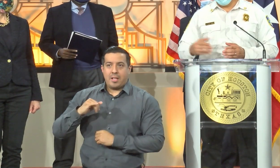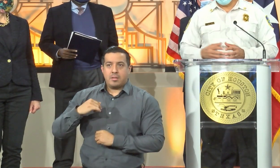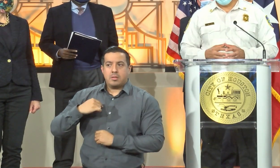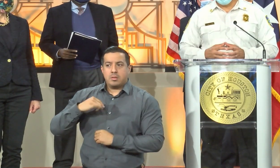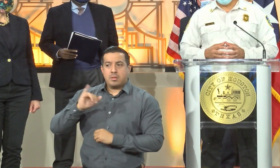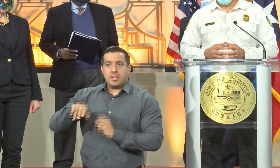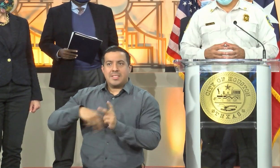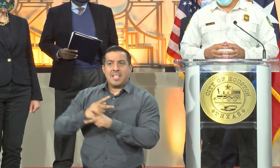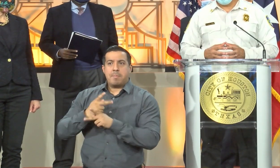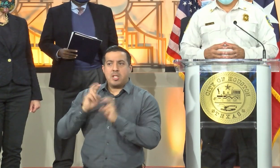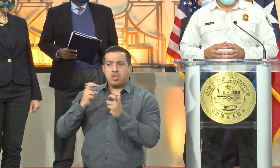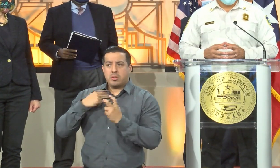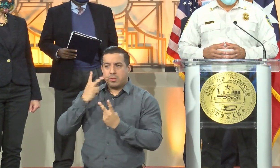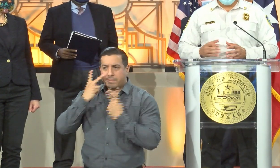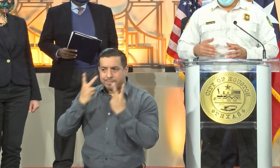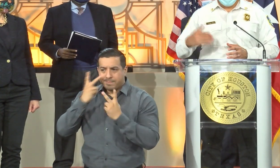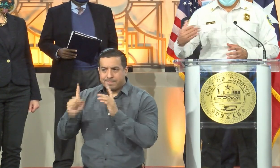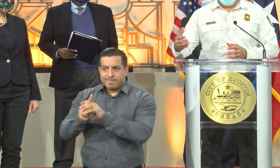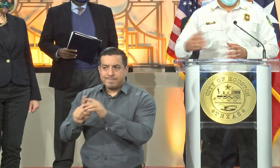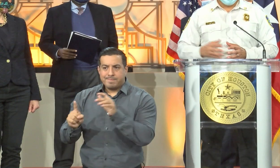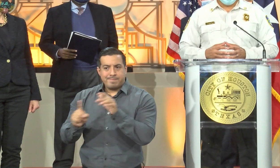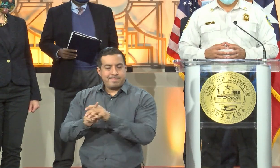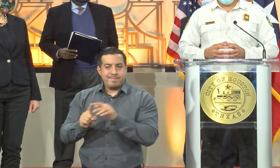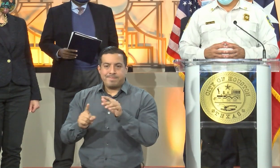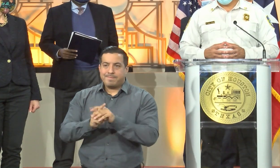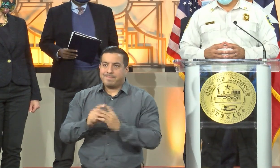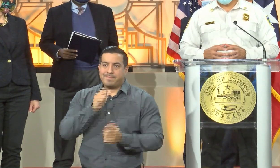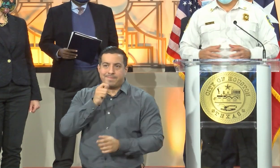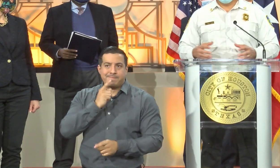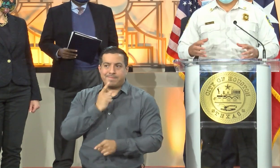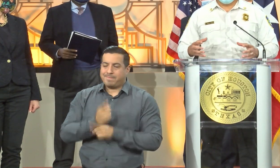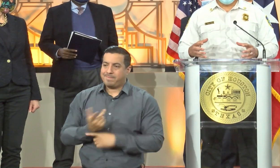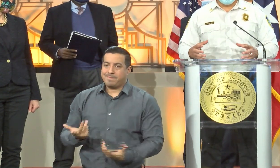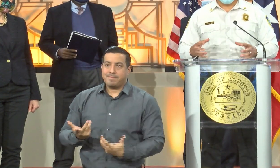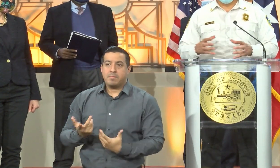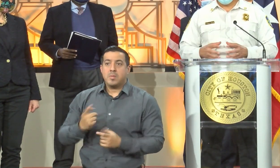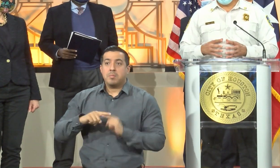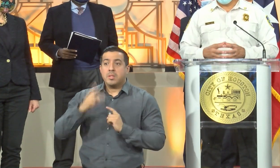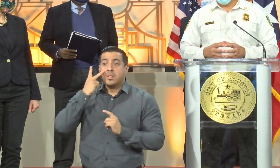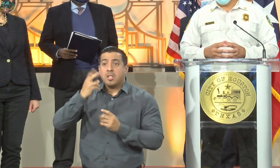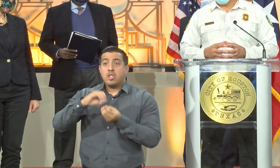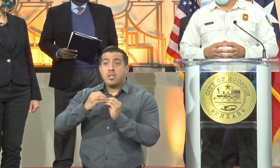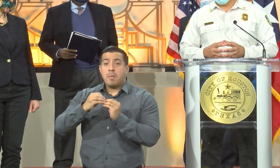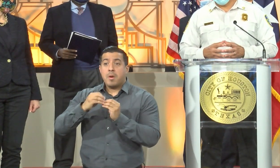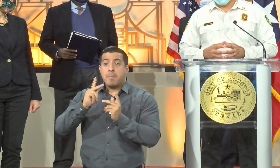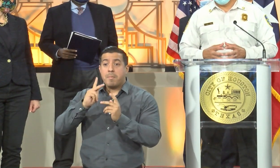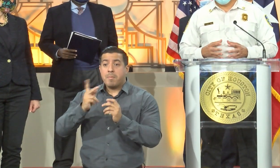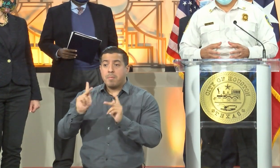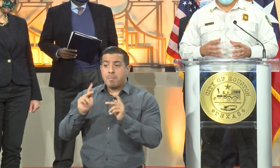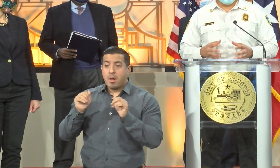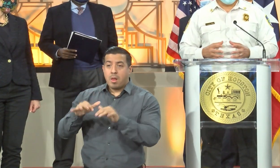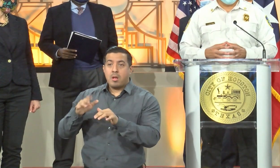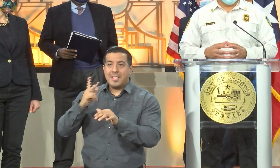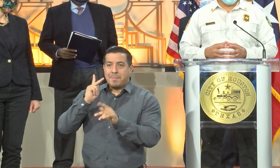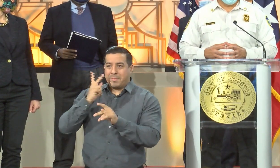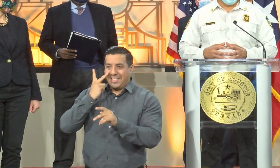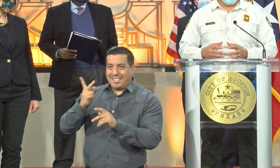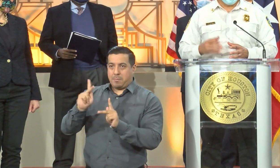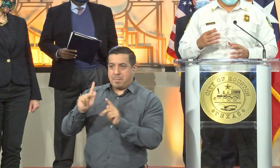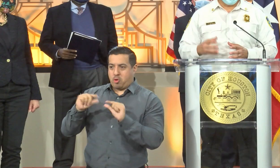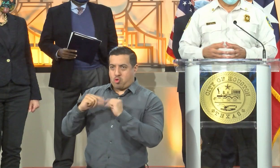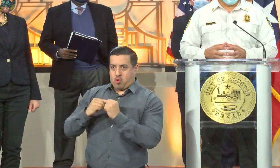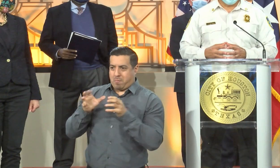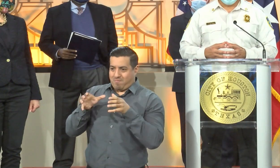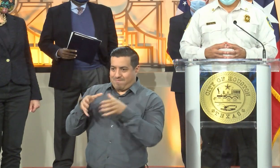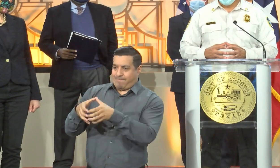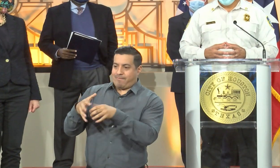keep seeing. Beyond just the occupancy number, it's just the grouping of personnel and people inside these businesses that